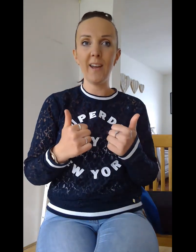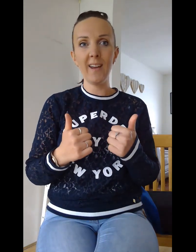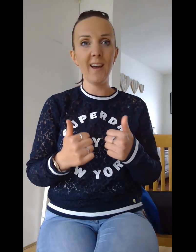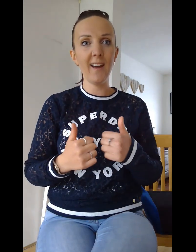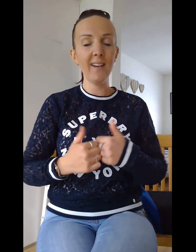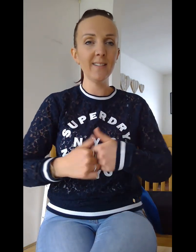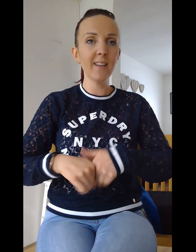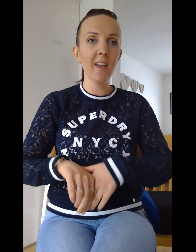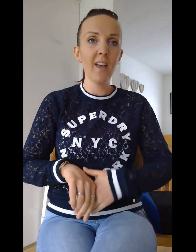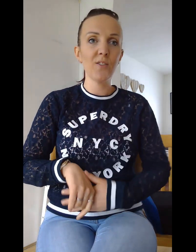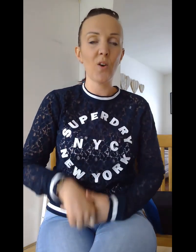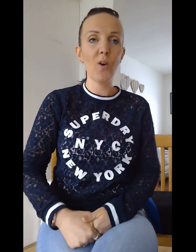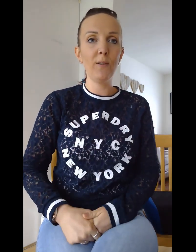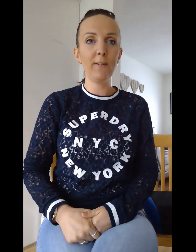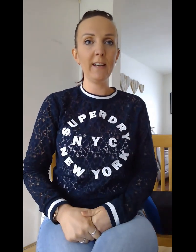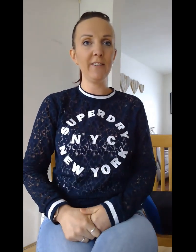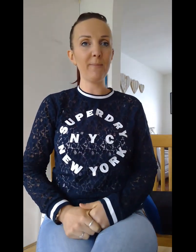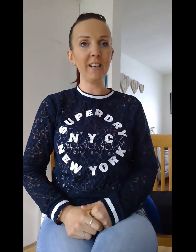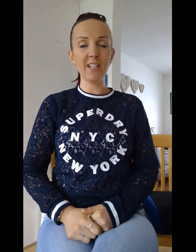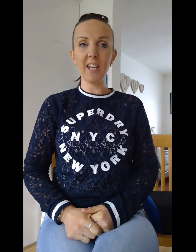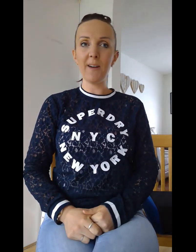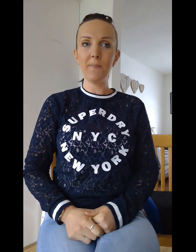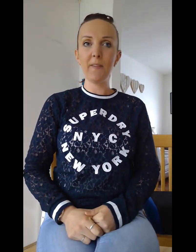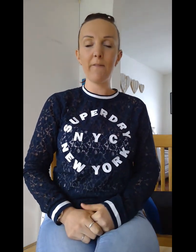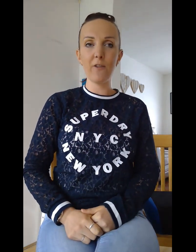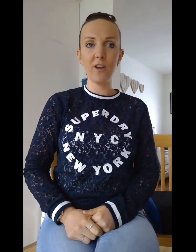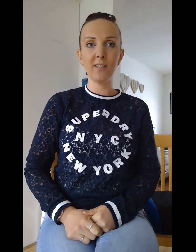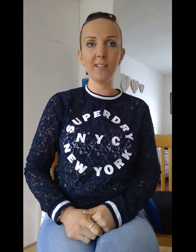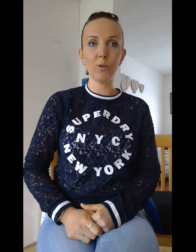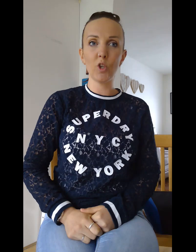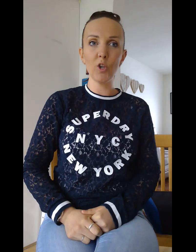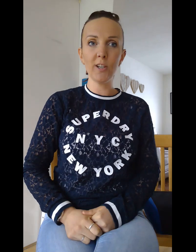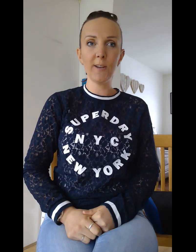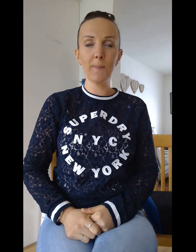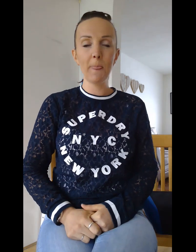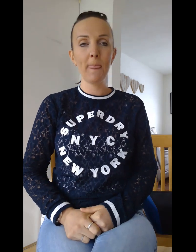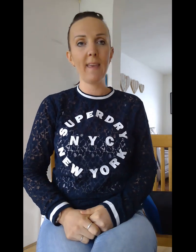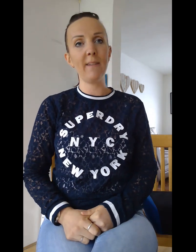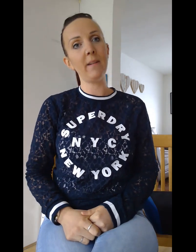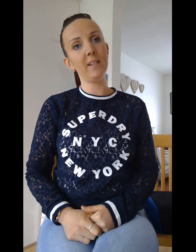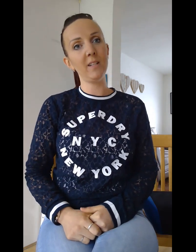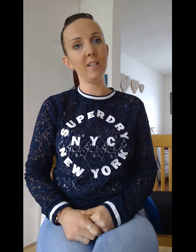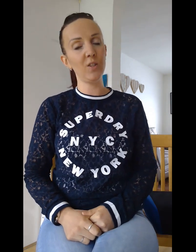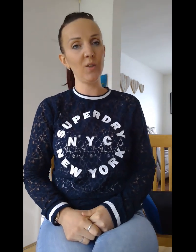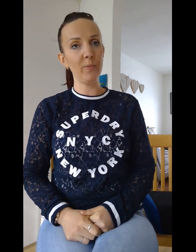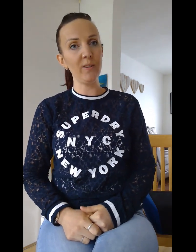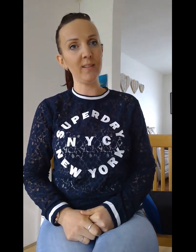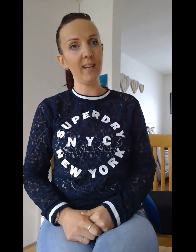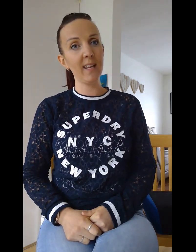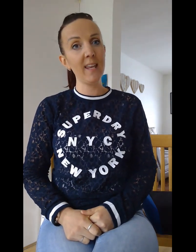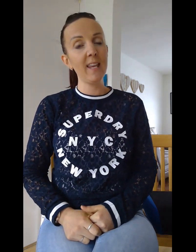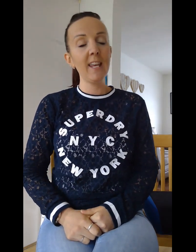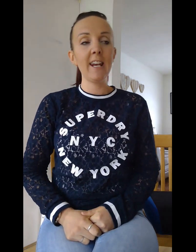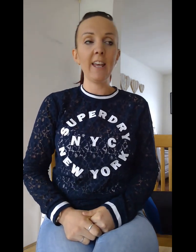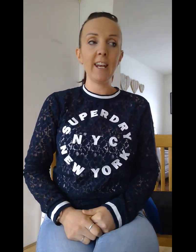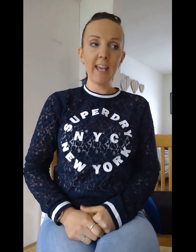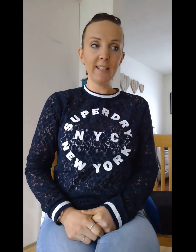Okay, guys, so hopefully you've managed that first little chunk and managed it to the music. Now, the next